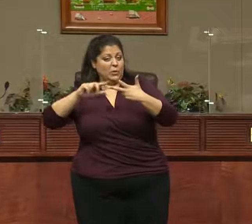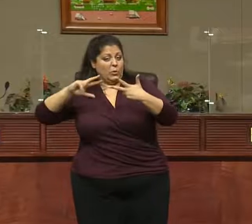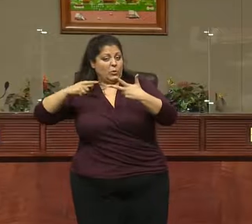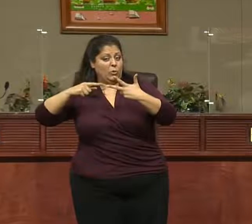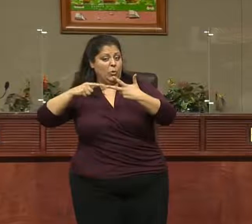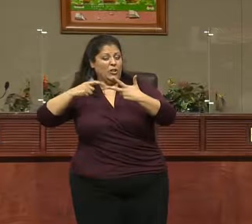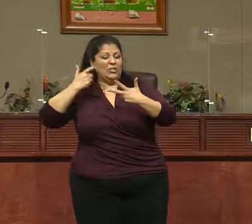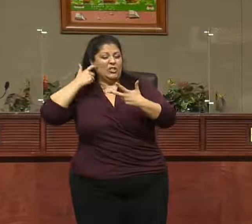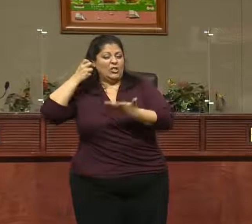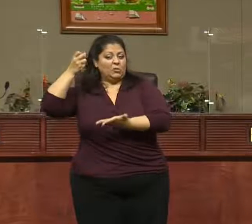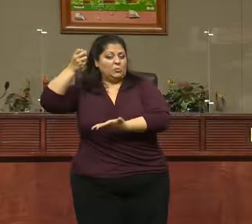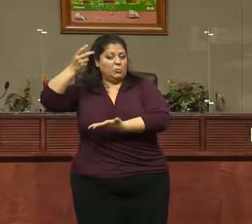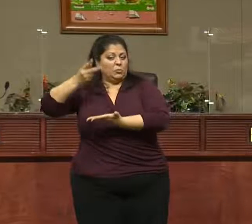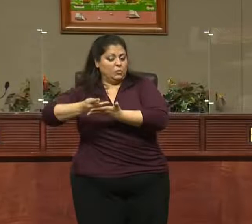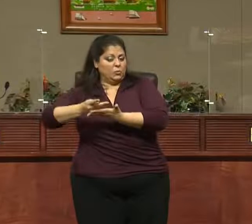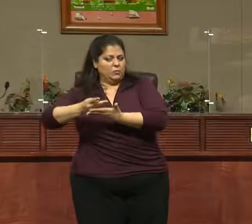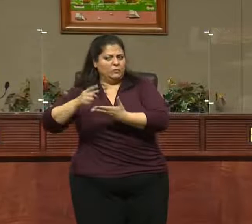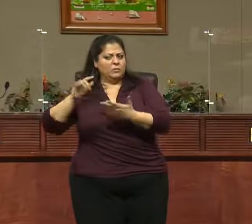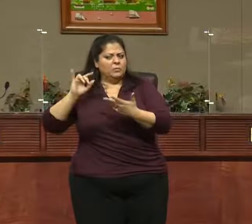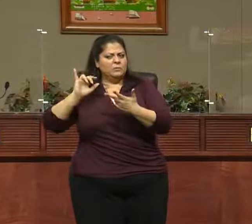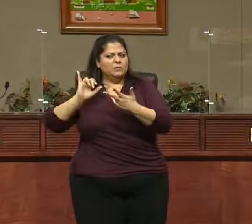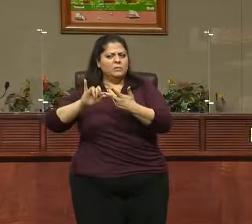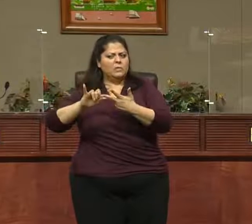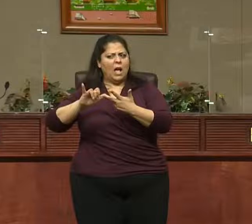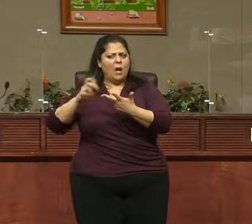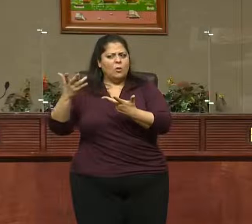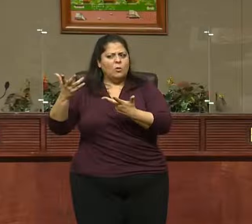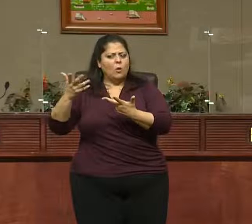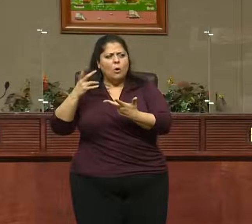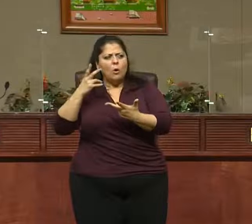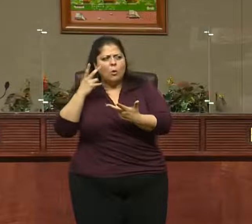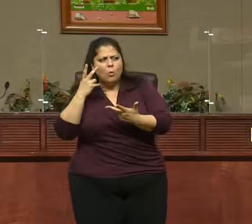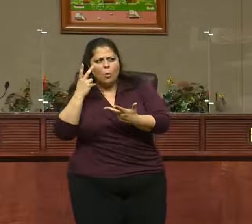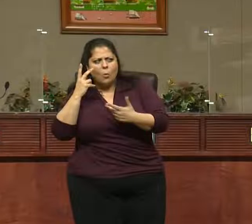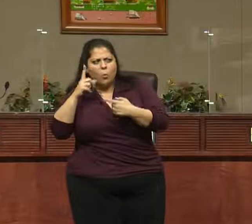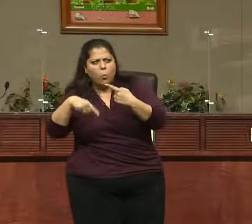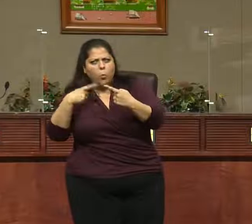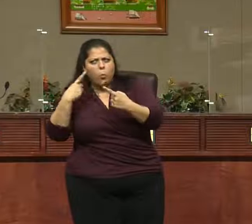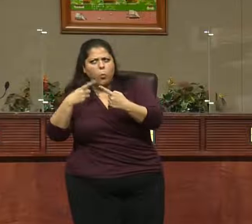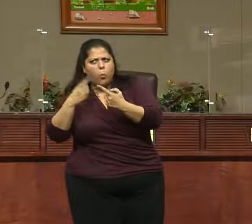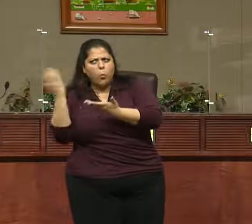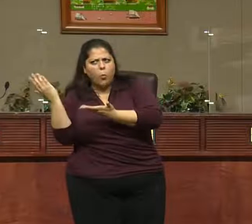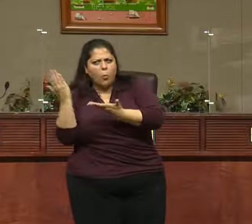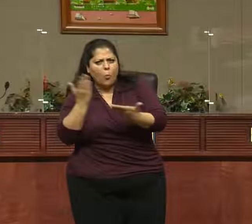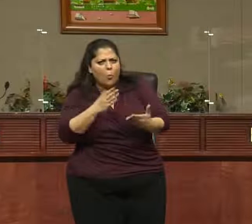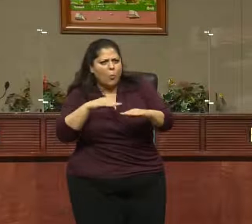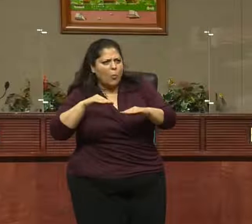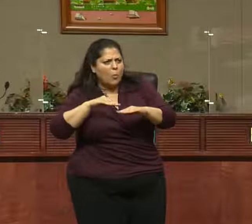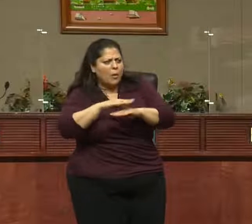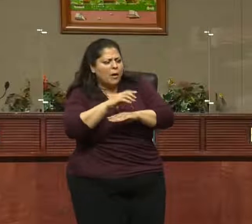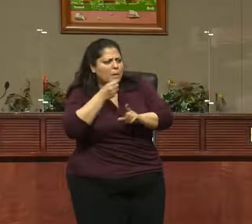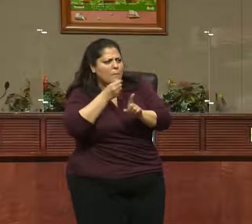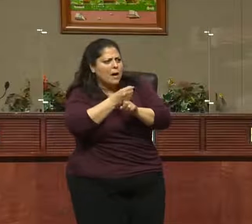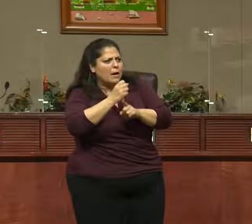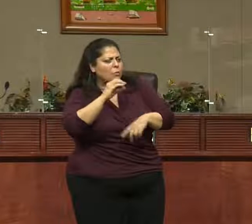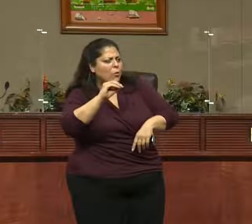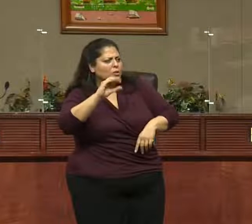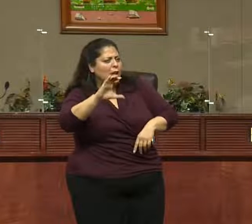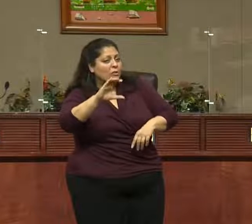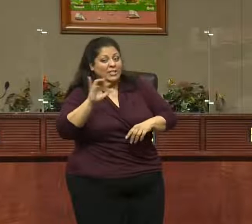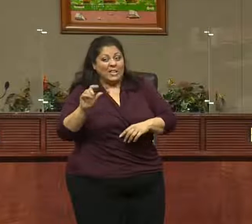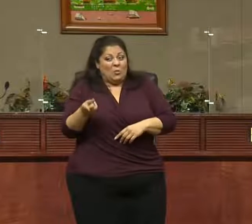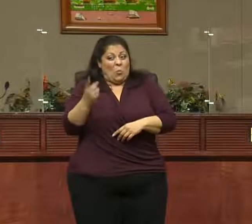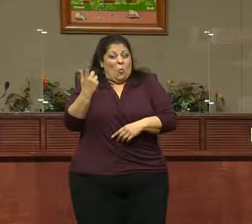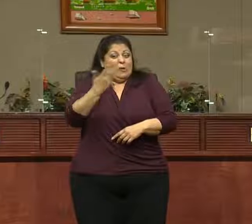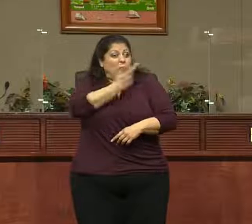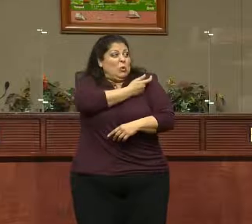this weekend. When will we see that coming into play here in Orange County? Because it's going to be a different procedure with just one dose.